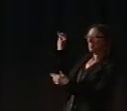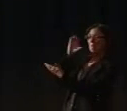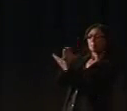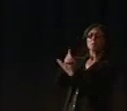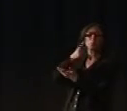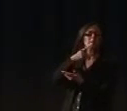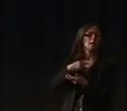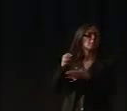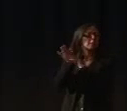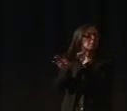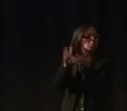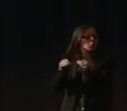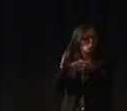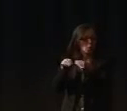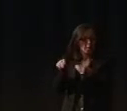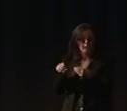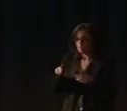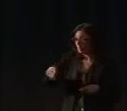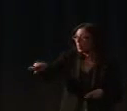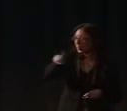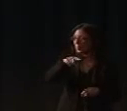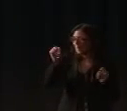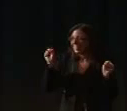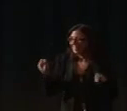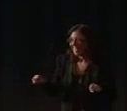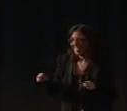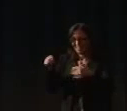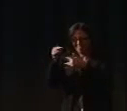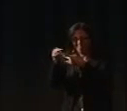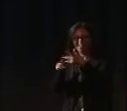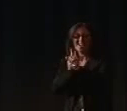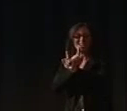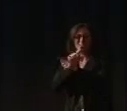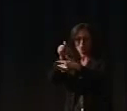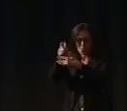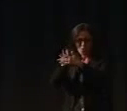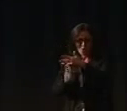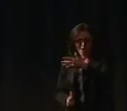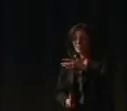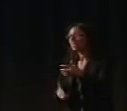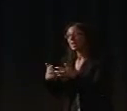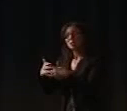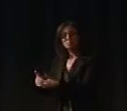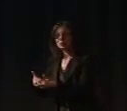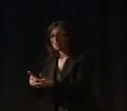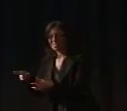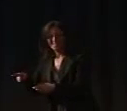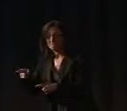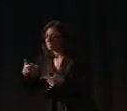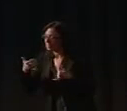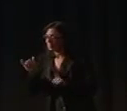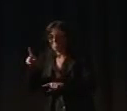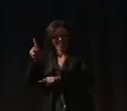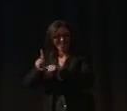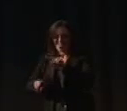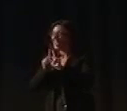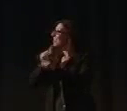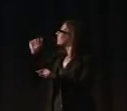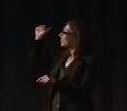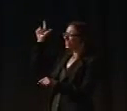today, and certainly for several years. And so it is the